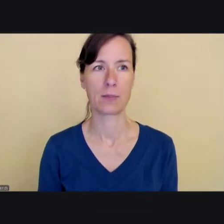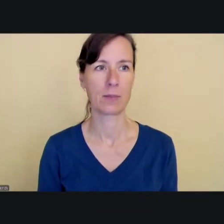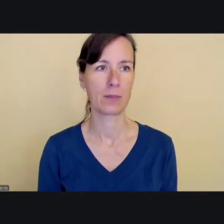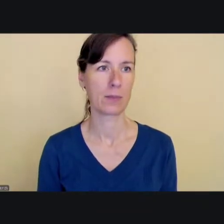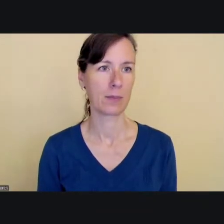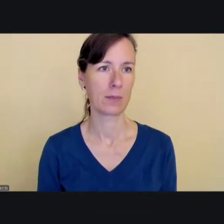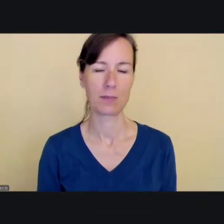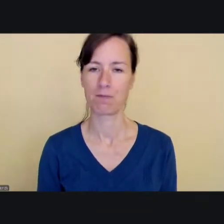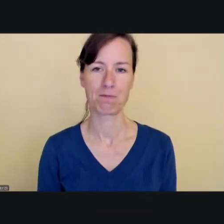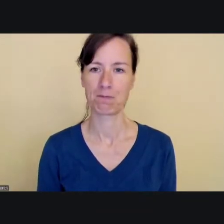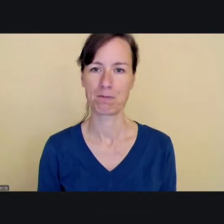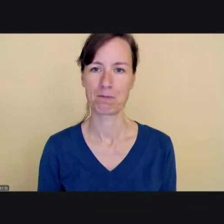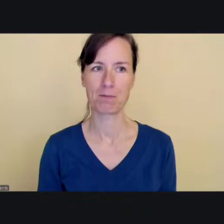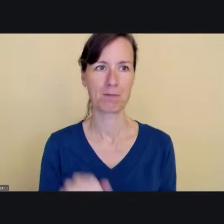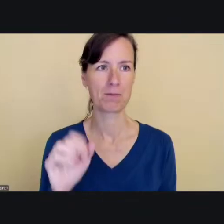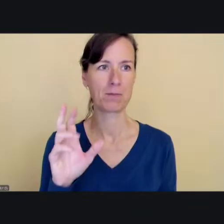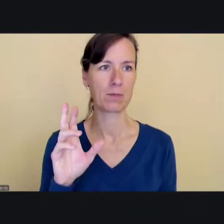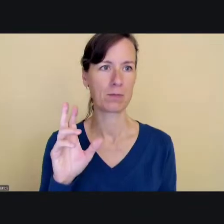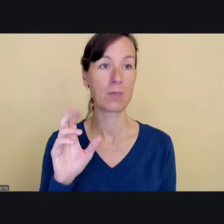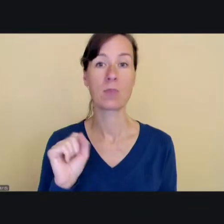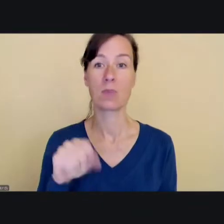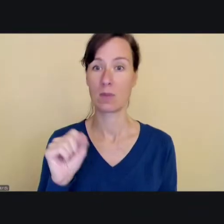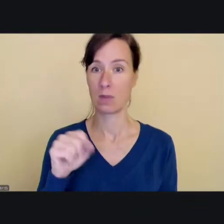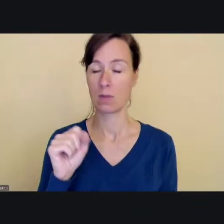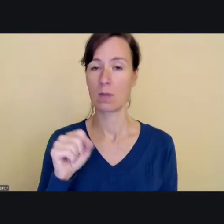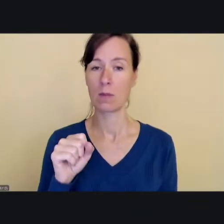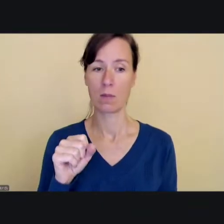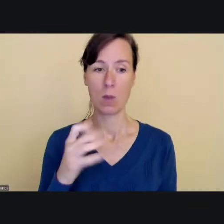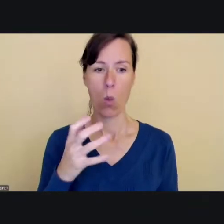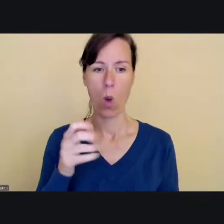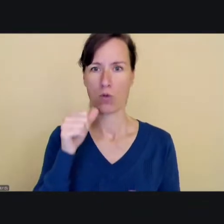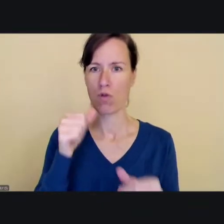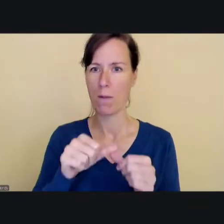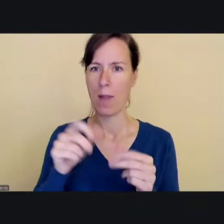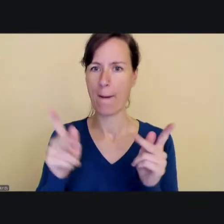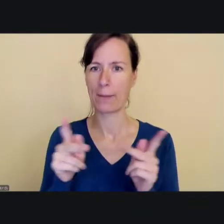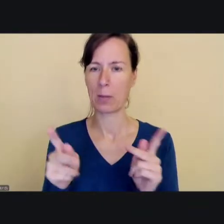No? Okay. Yeah, I'm sorry. I just want to remind people that